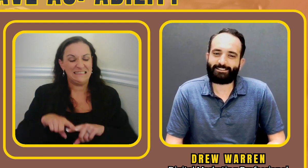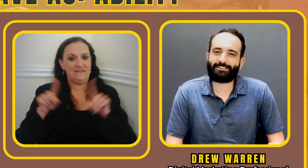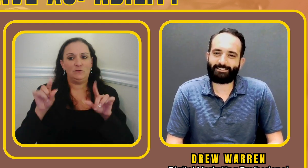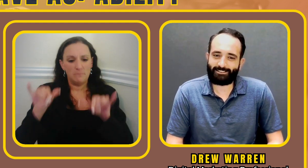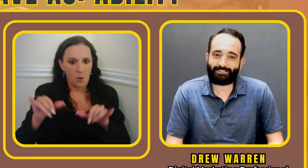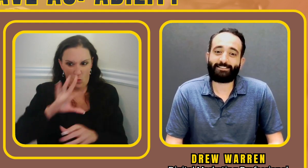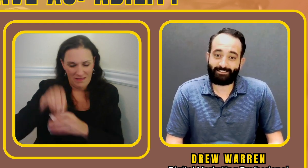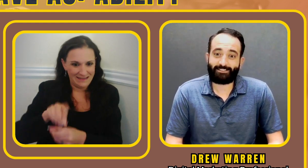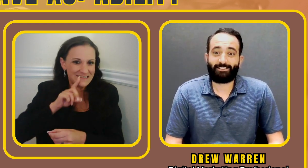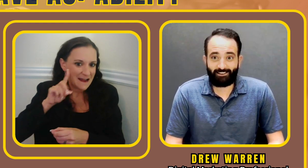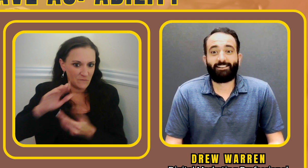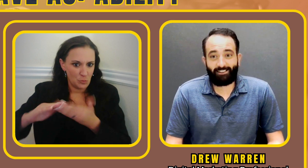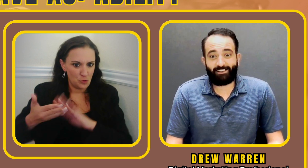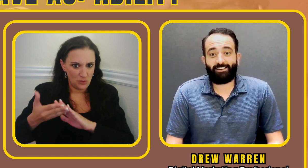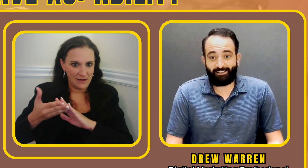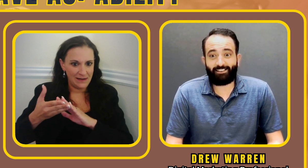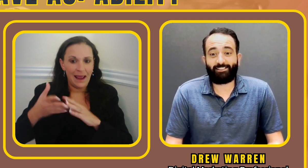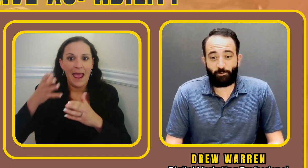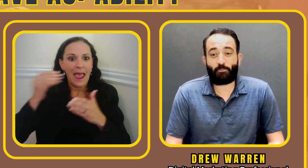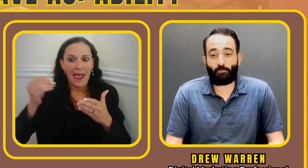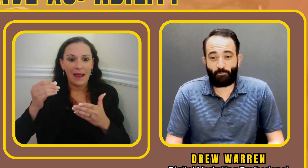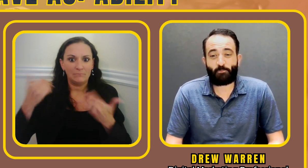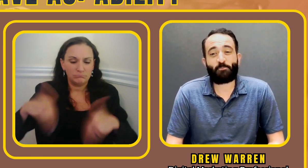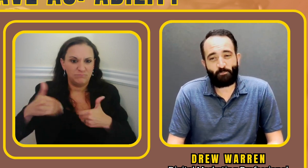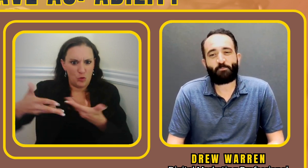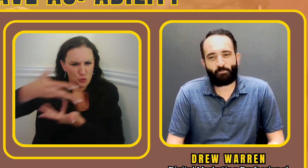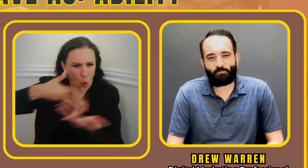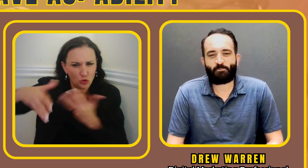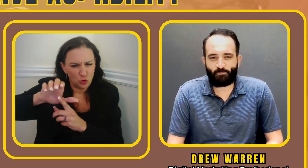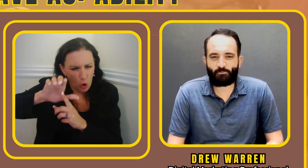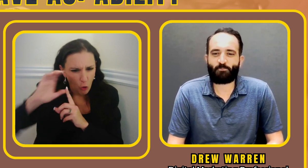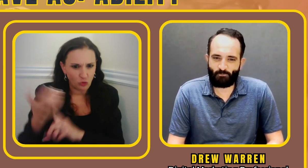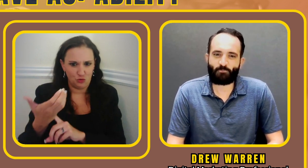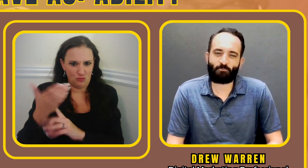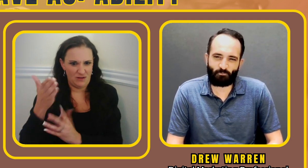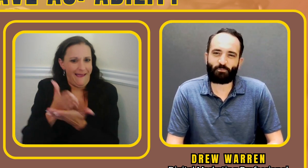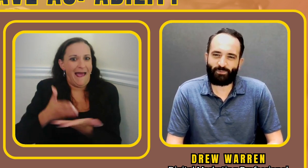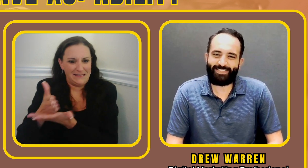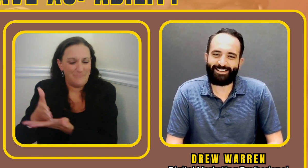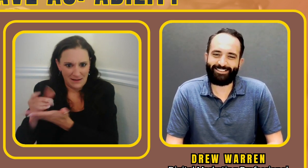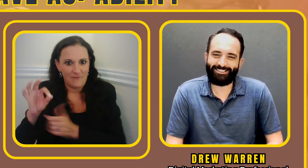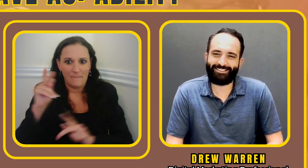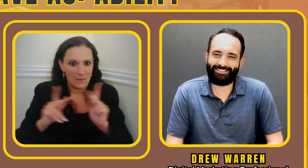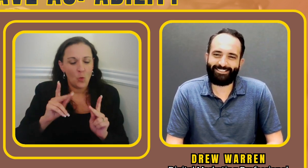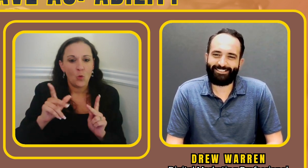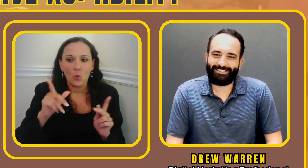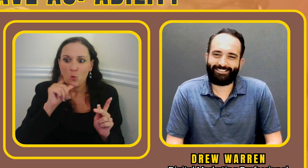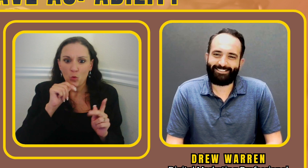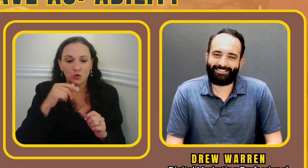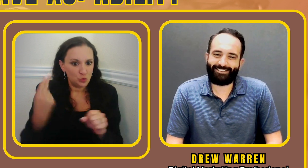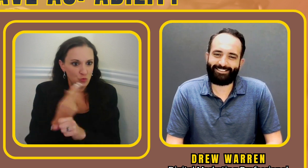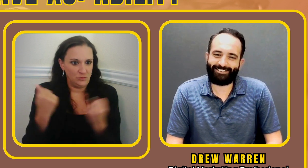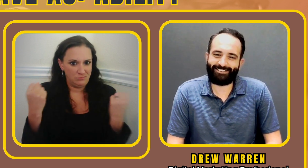differences within the deaf community and the social, cultural aspects of people who